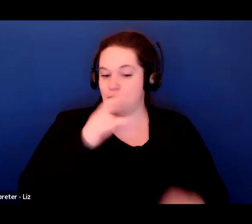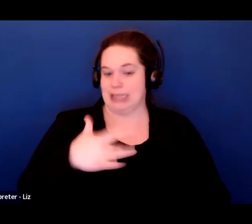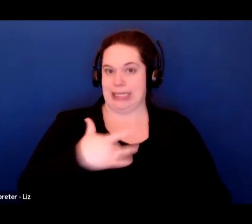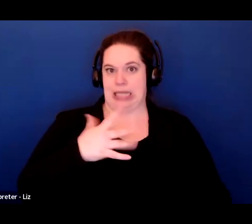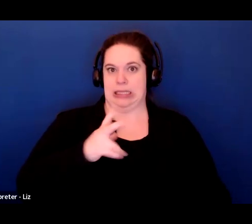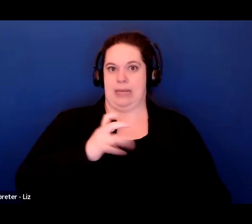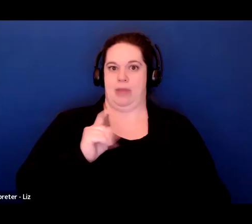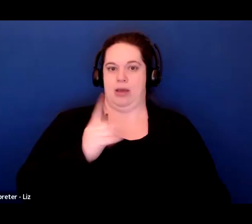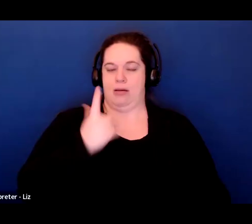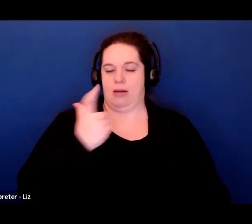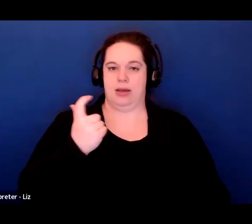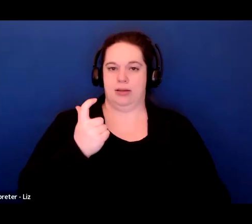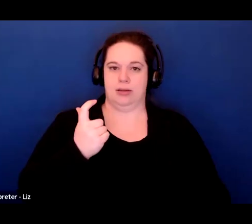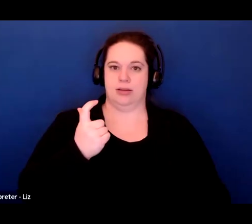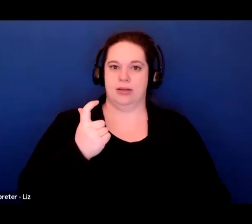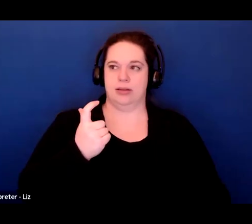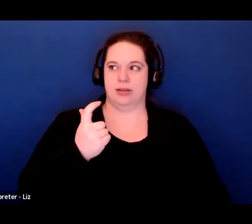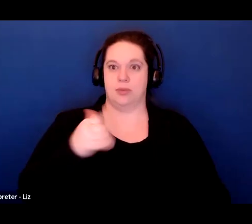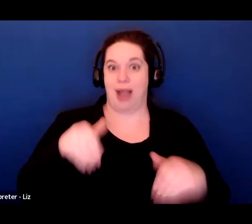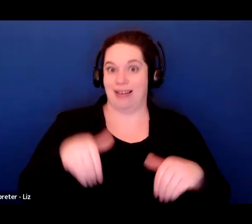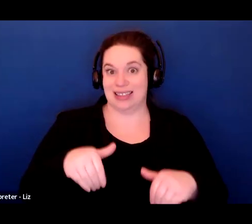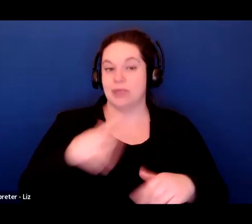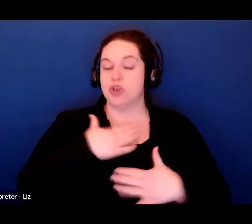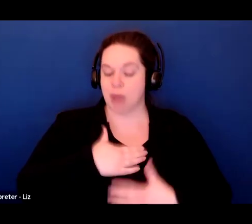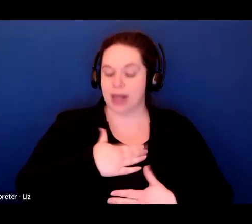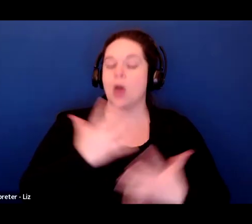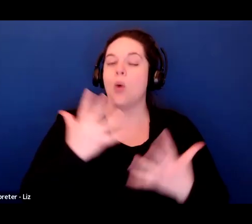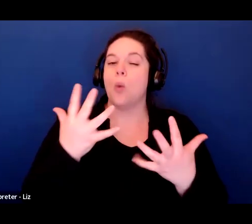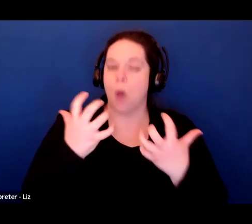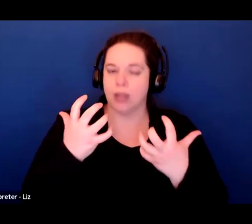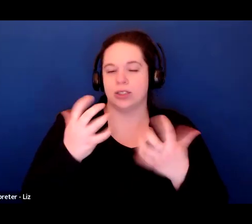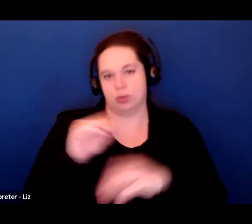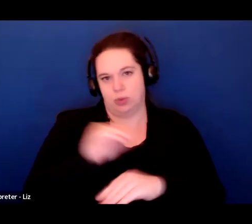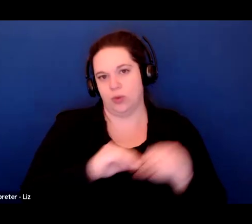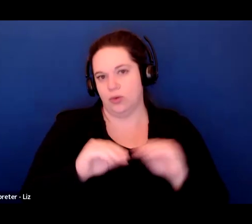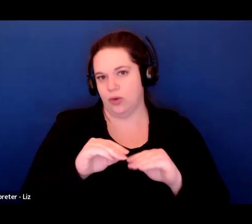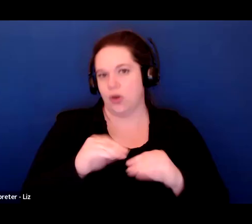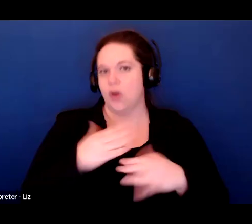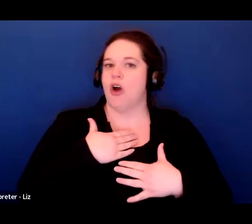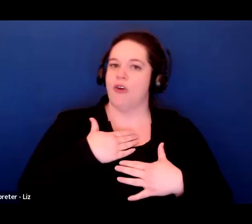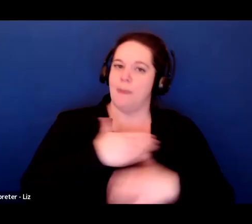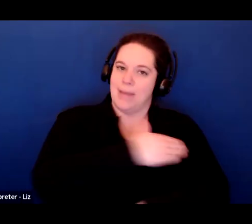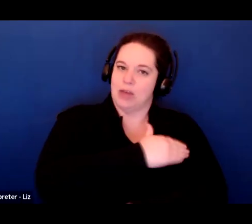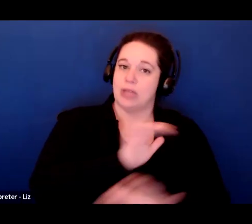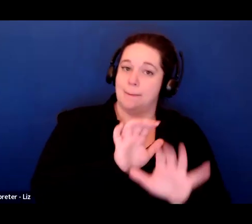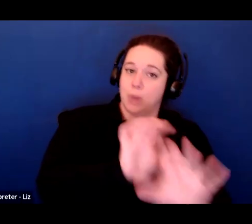wants movement. So we have muscles that push and we have muscles that pull. And the muscles that pull are just a little